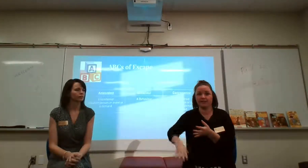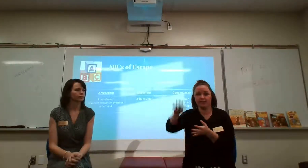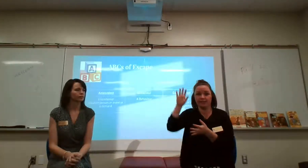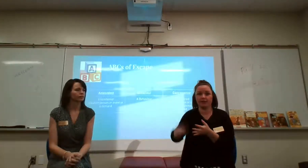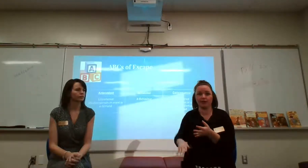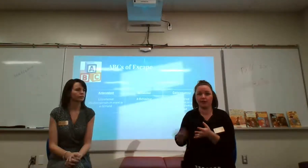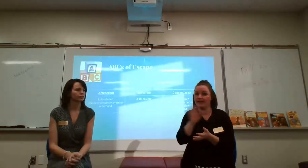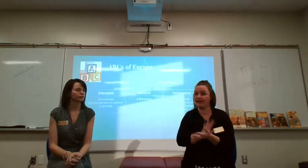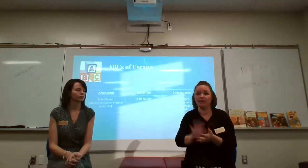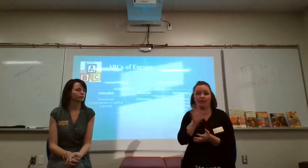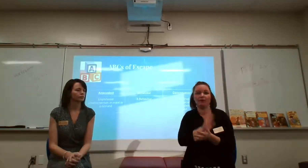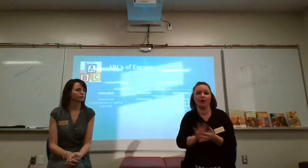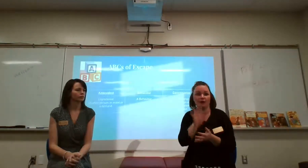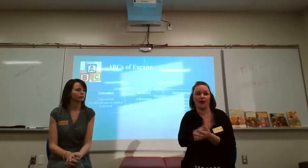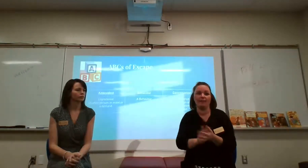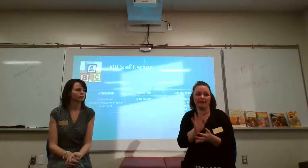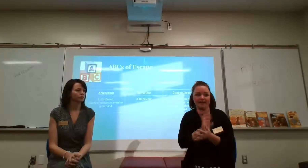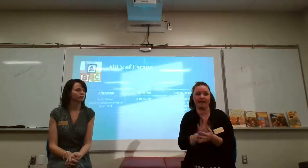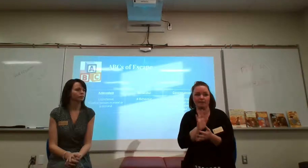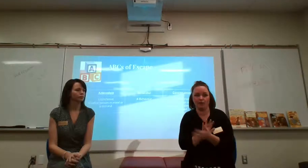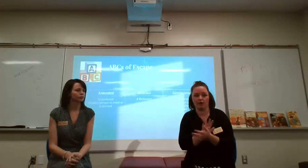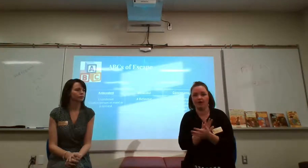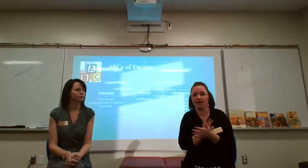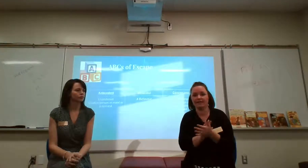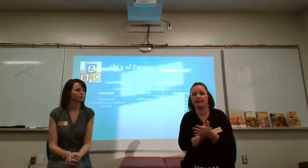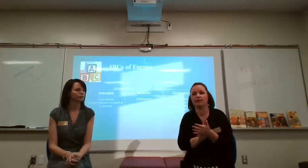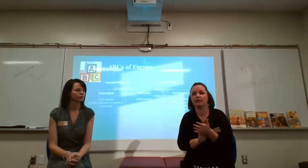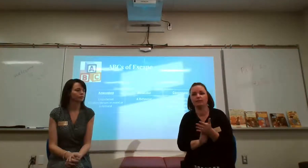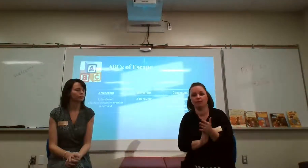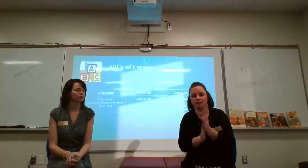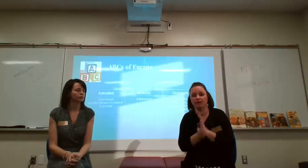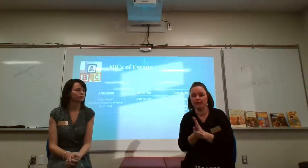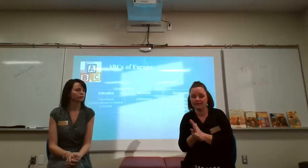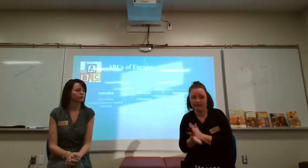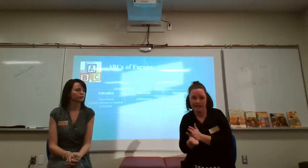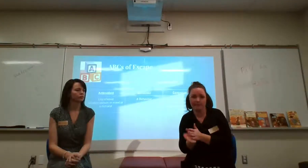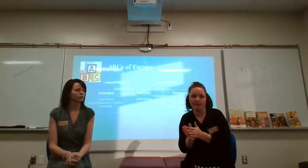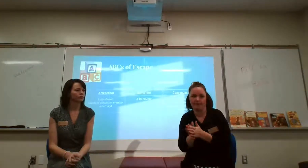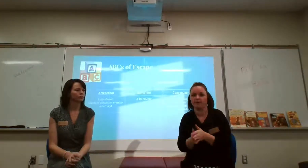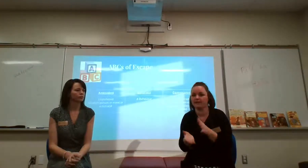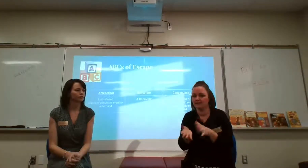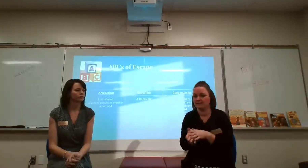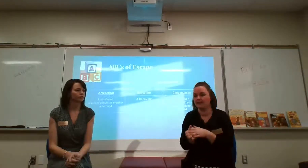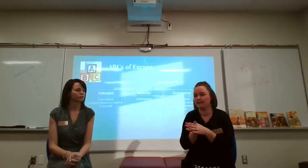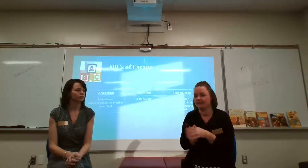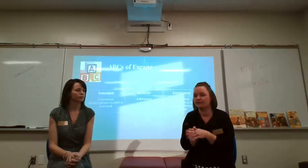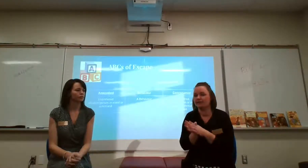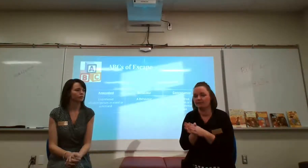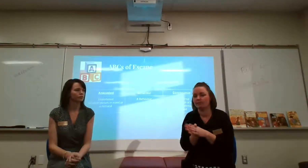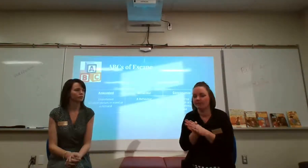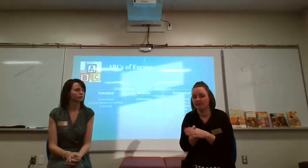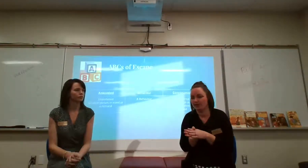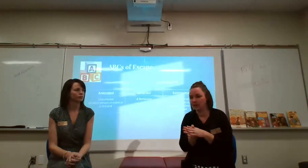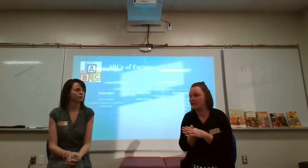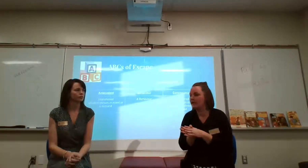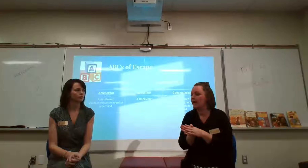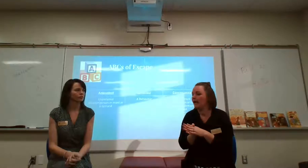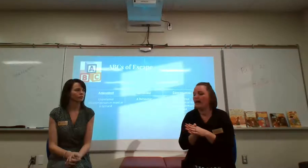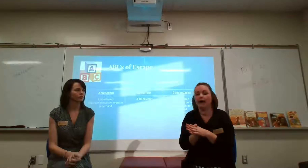something occurs and no longer happening anymore. So that's how we really look at escape. And of course, like we said, this is oversimplification. And